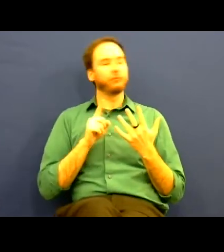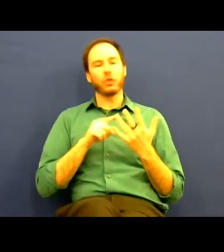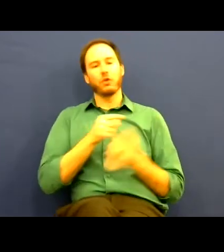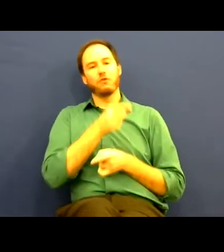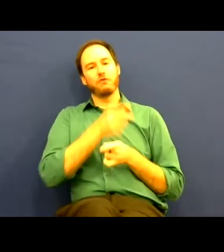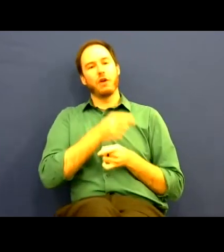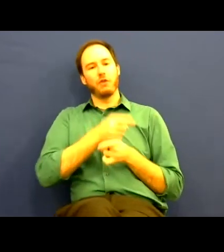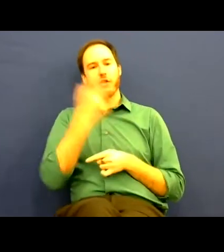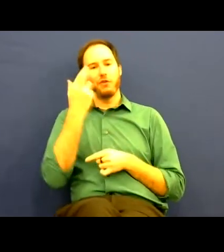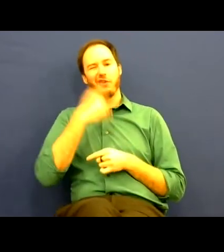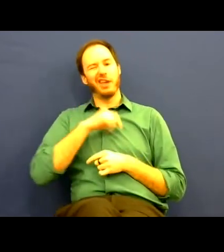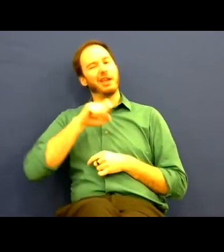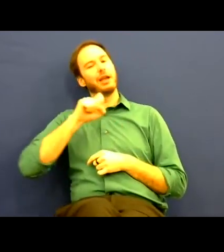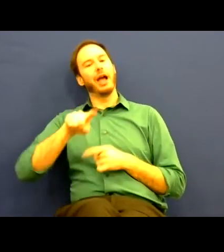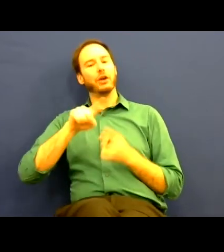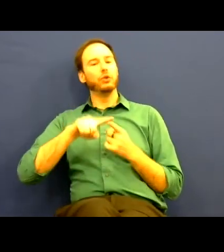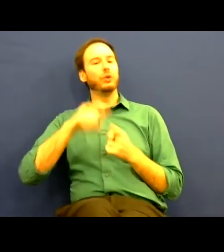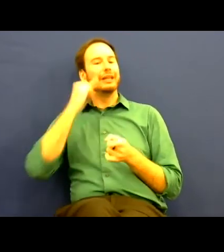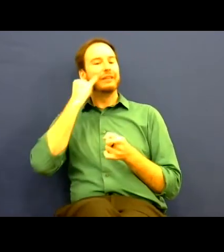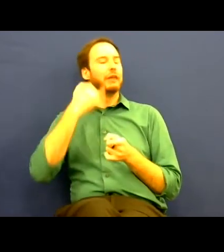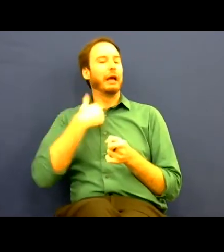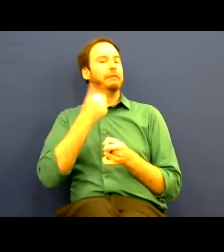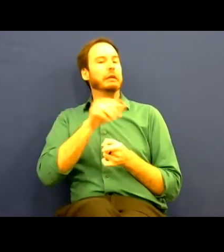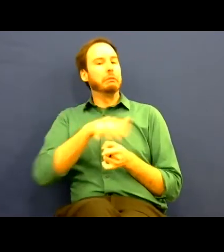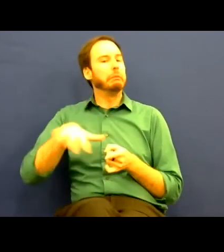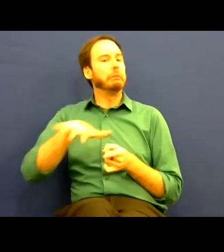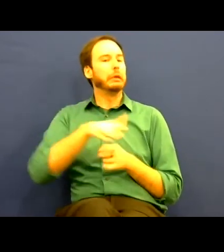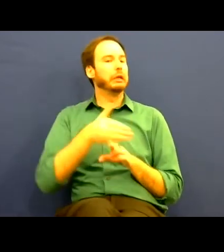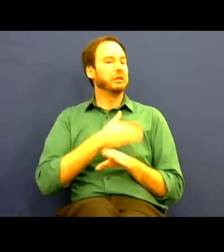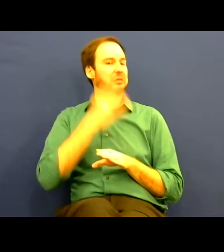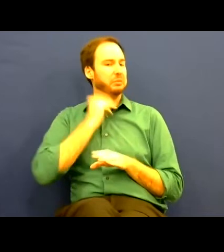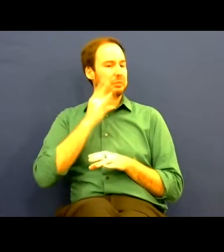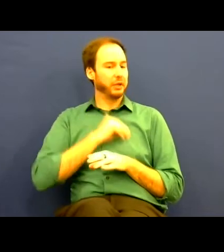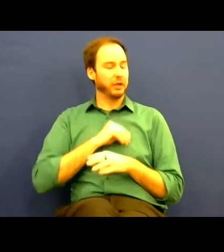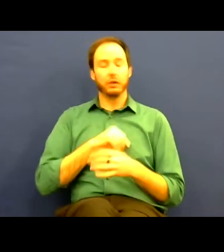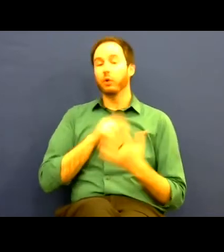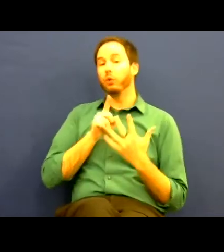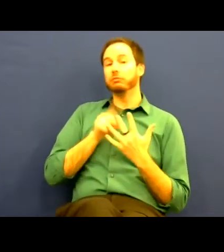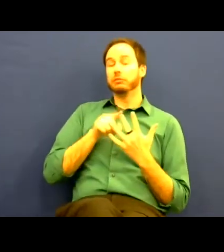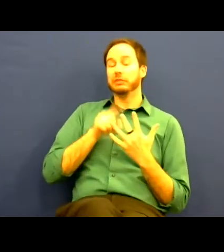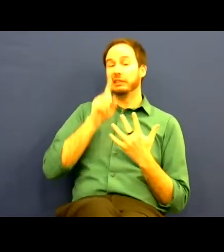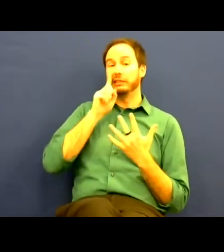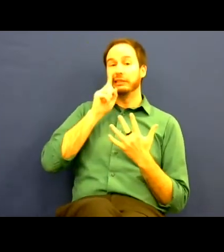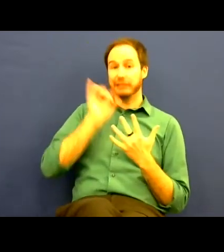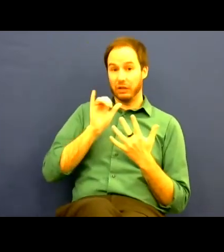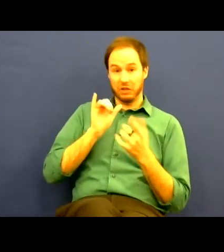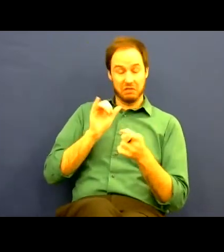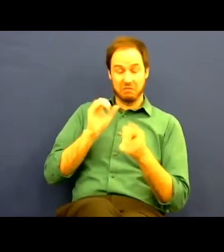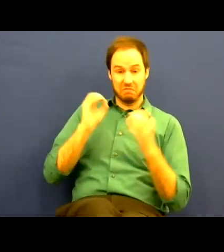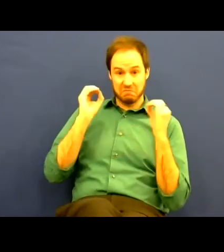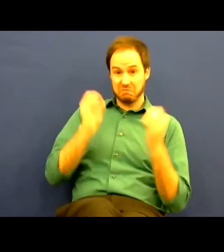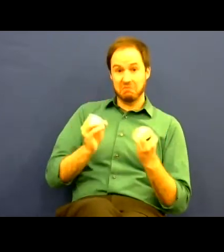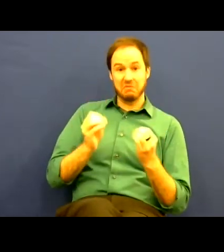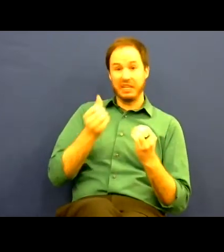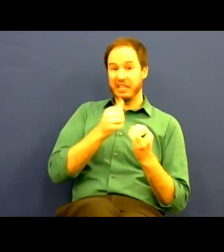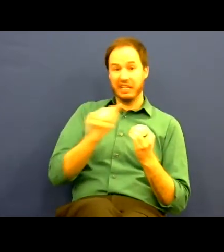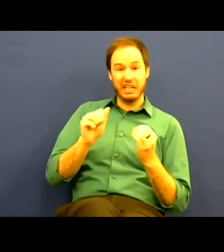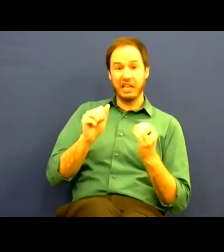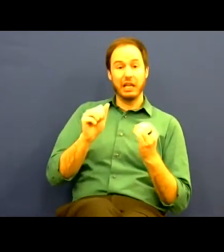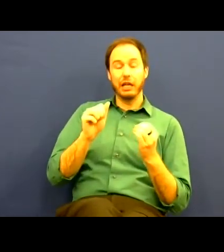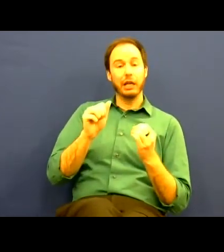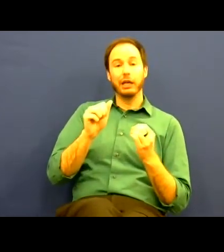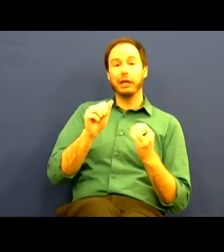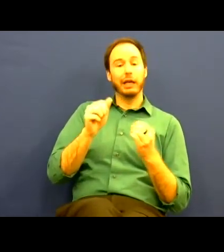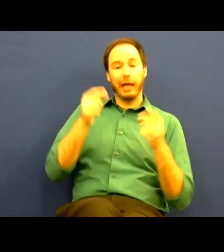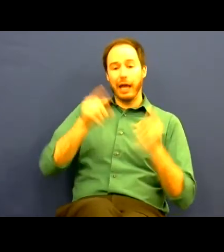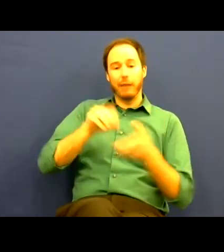other issues that may have occurred in other locations. So it sounds like, so have you not had any recorded that